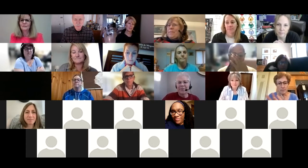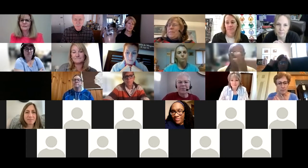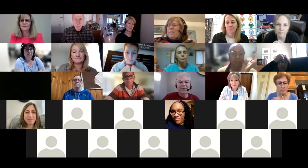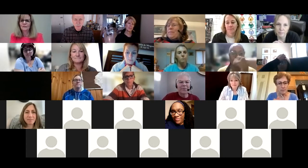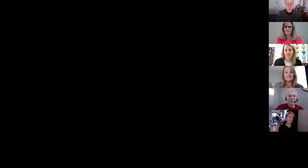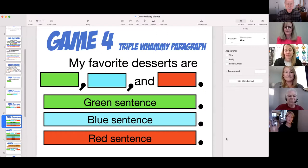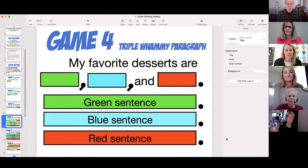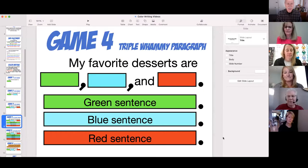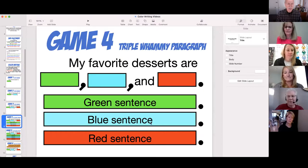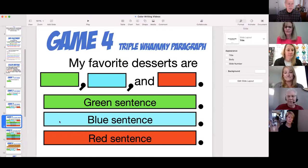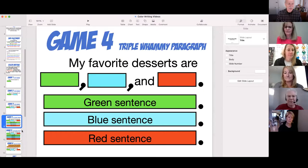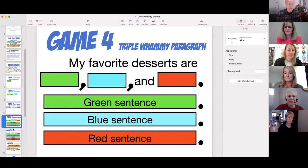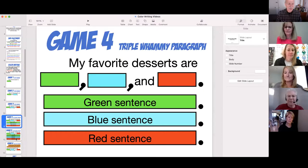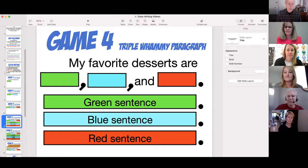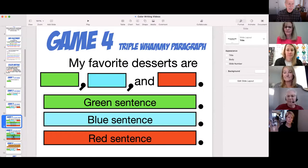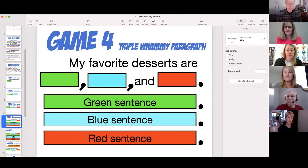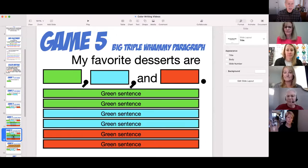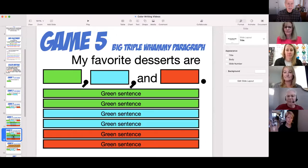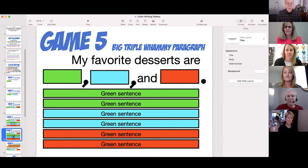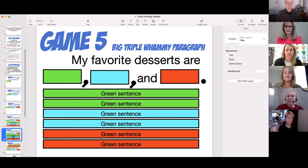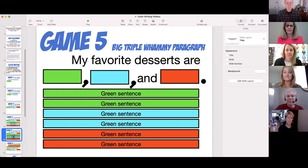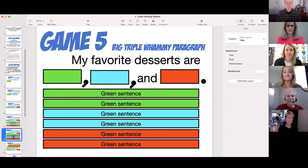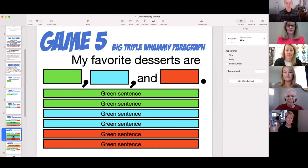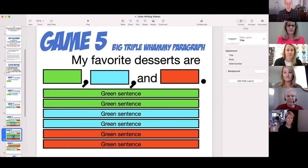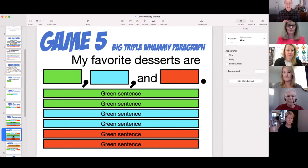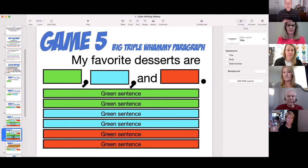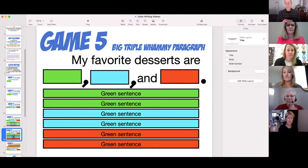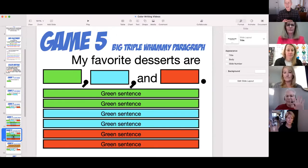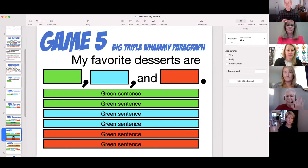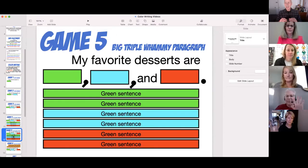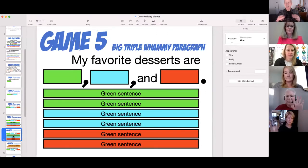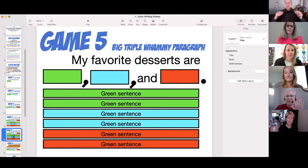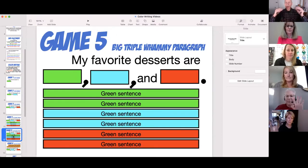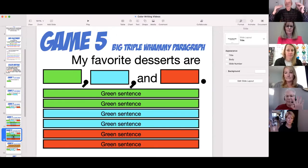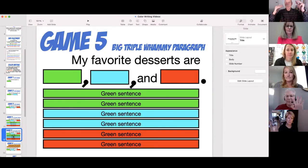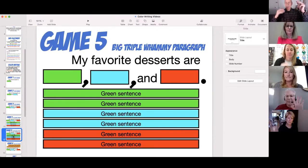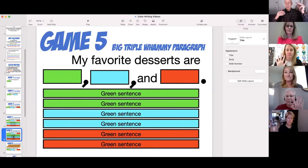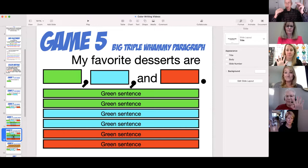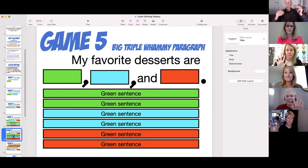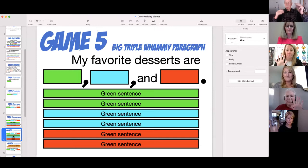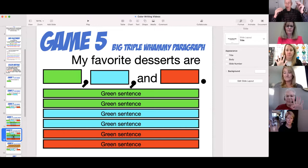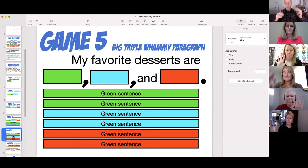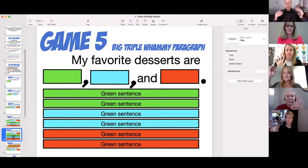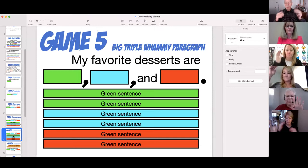here is game five. Game five is now just a big, huge paragraph.